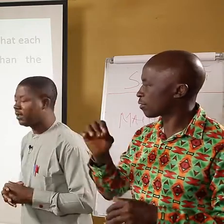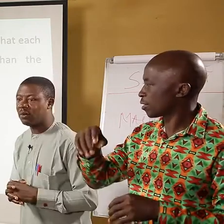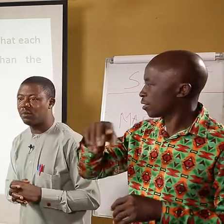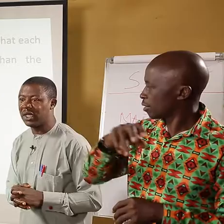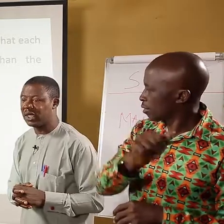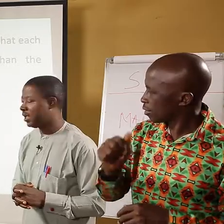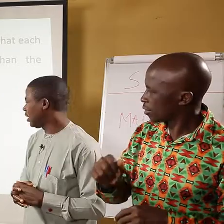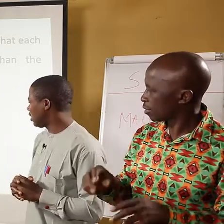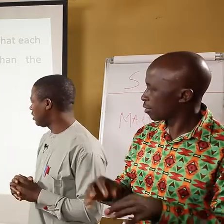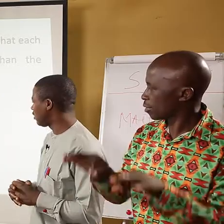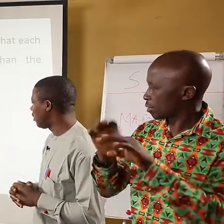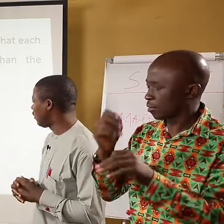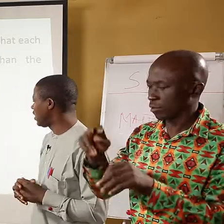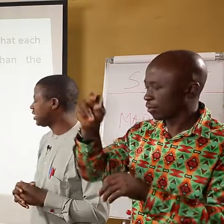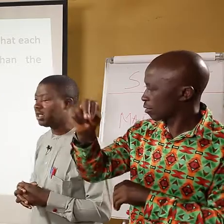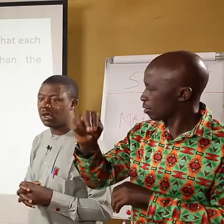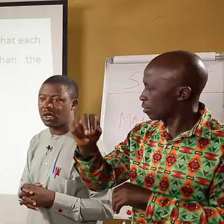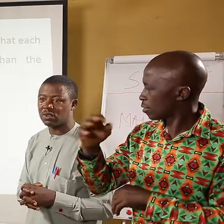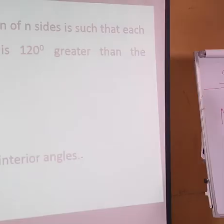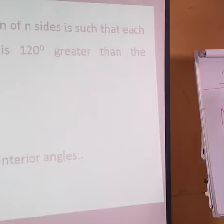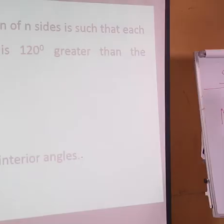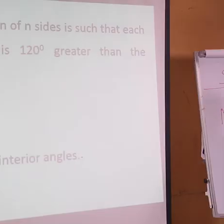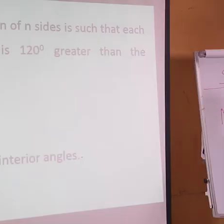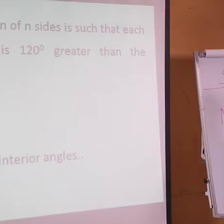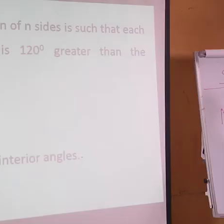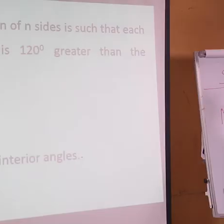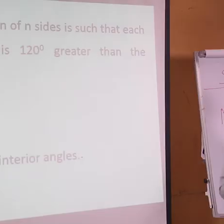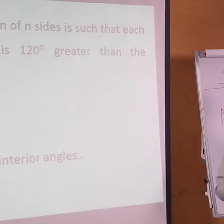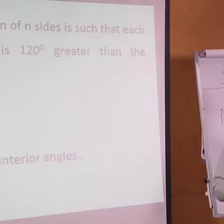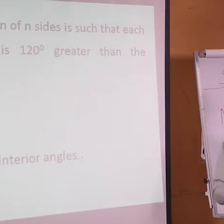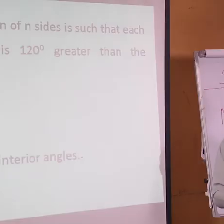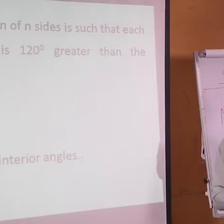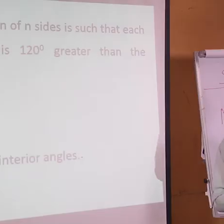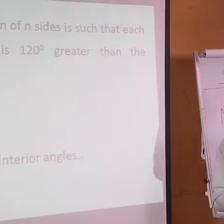n. B, the sum of the interior angles of the polygon.